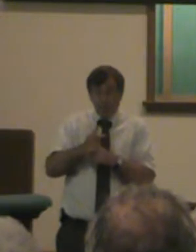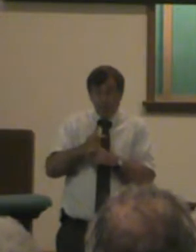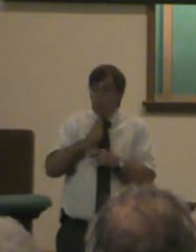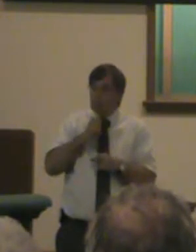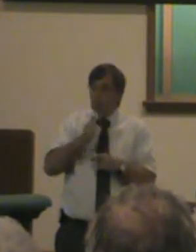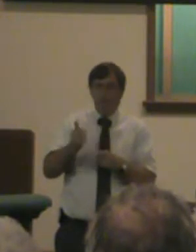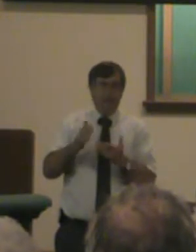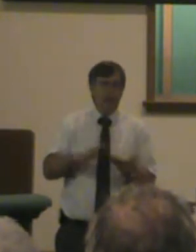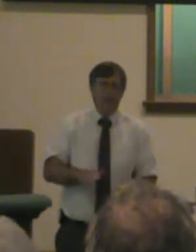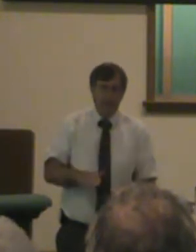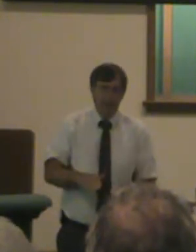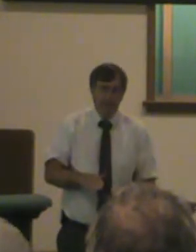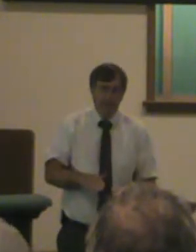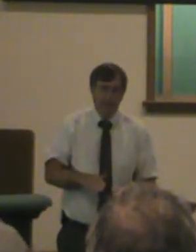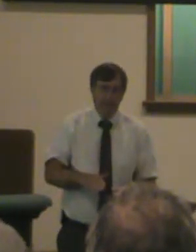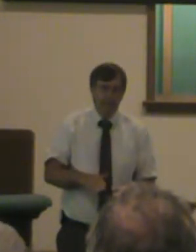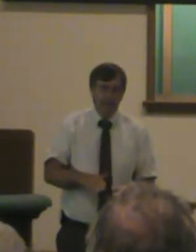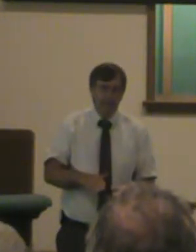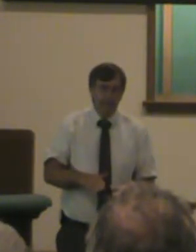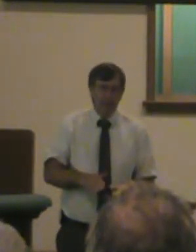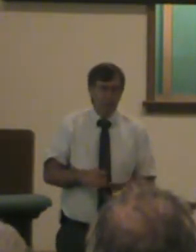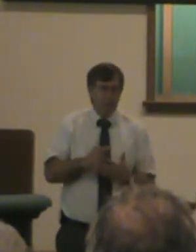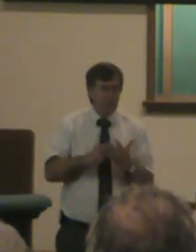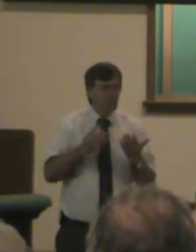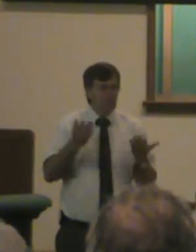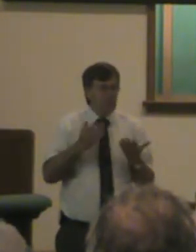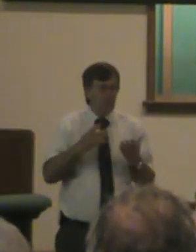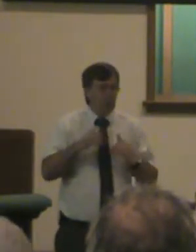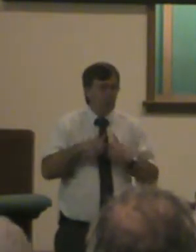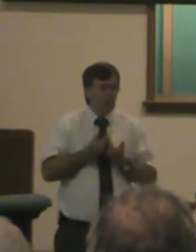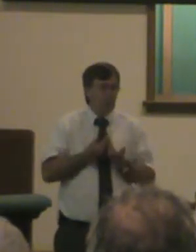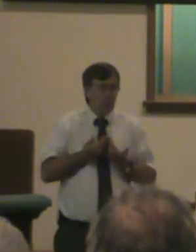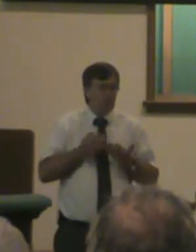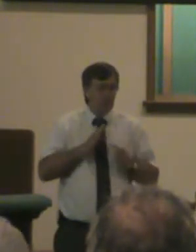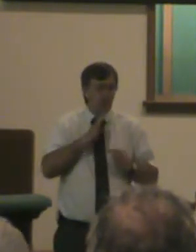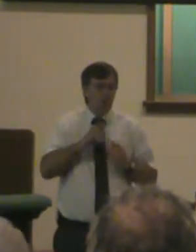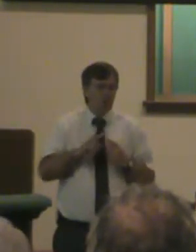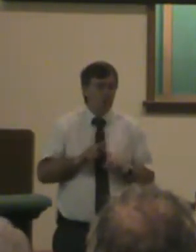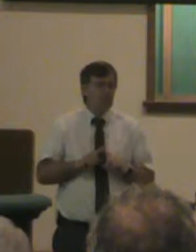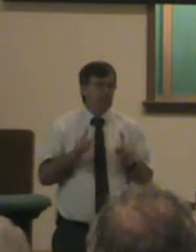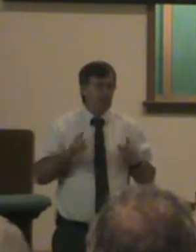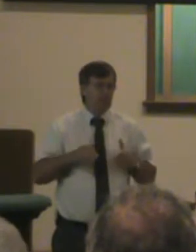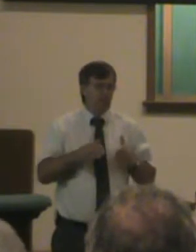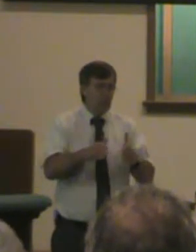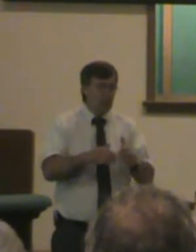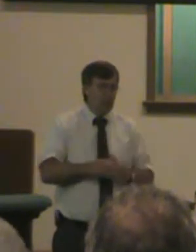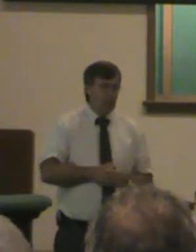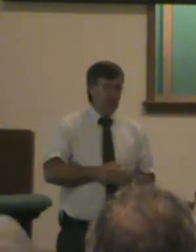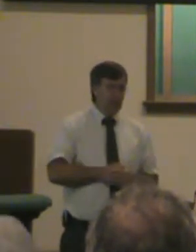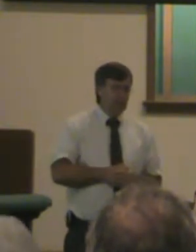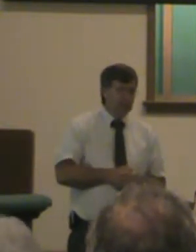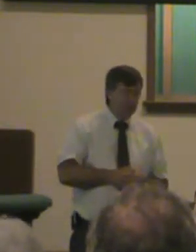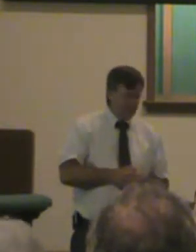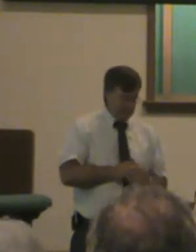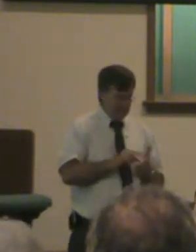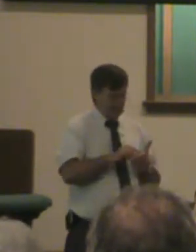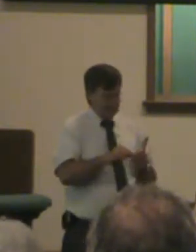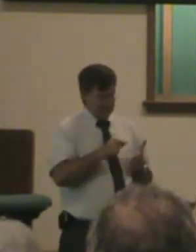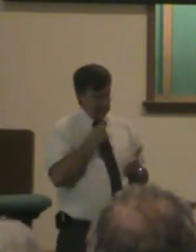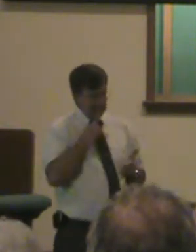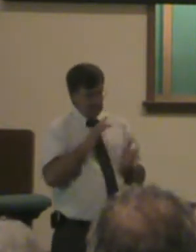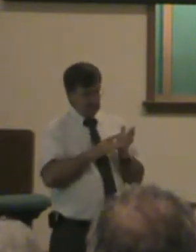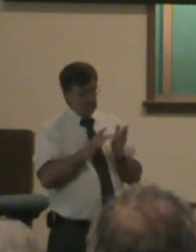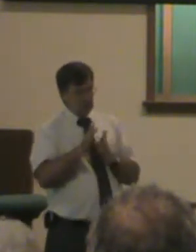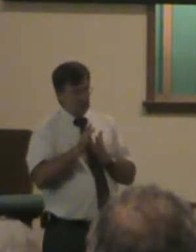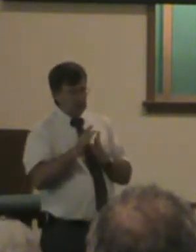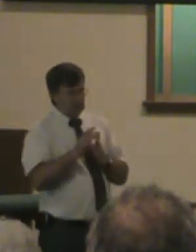have. There's something about the way she talked to him that moves him differently. The text says,